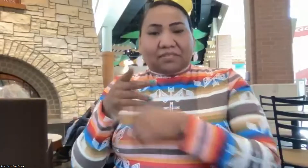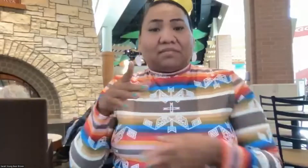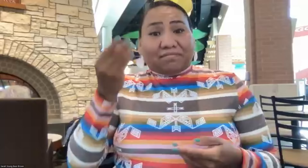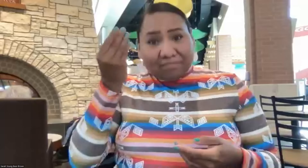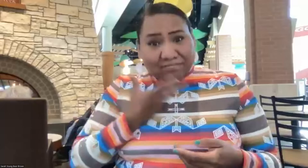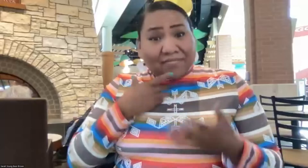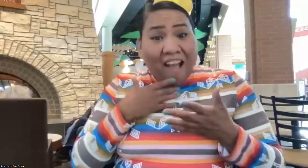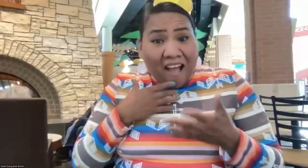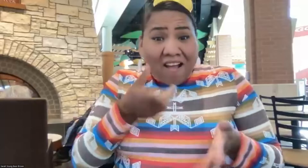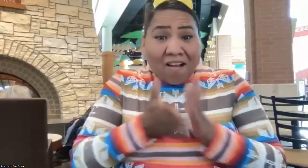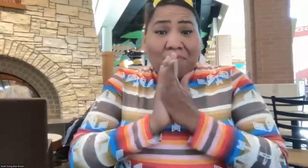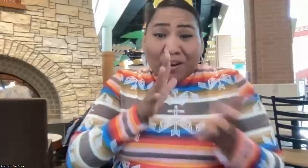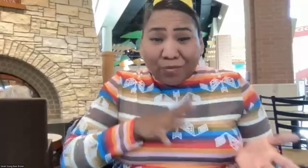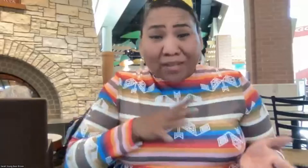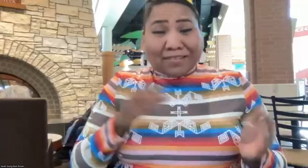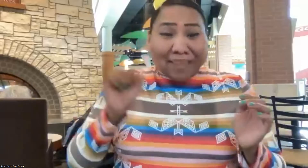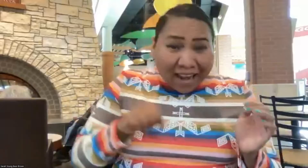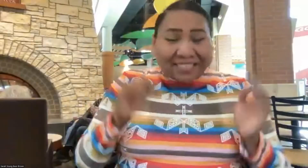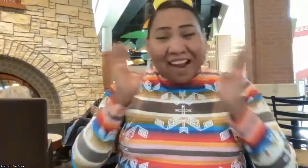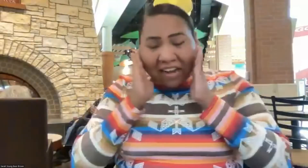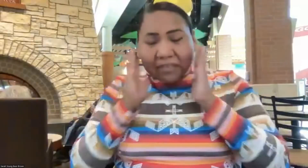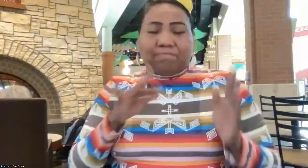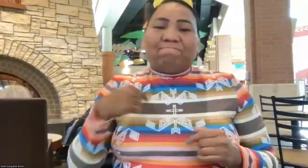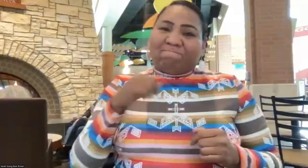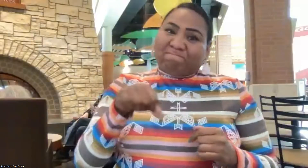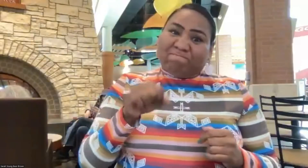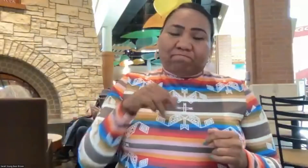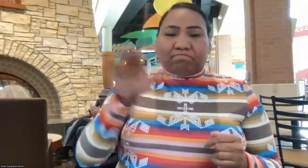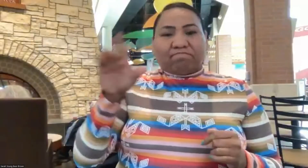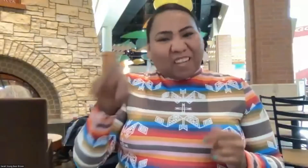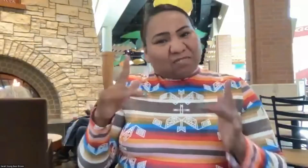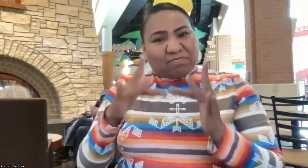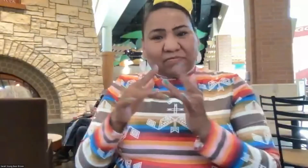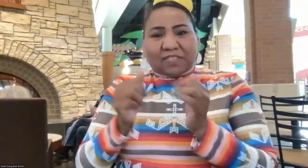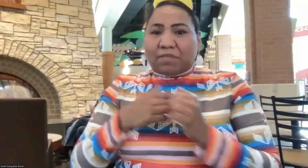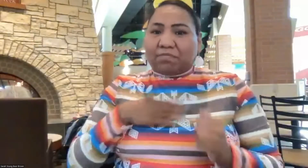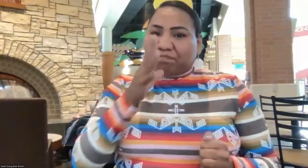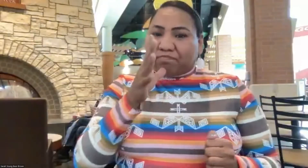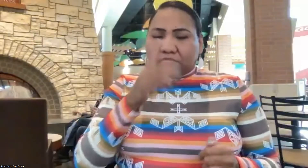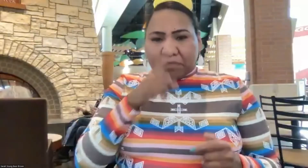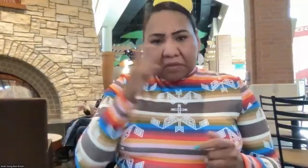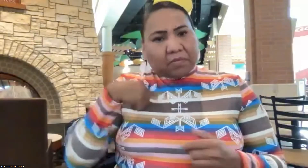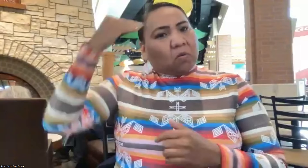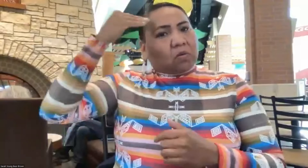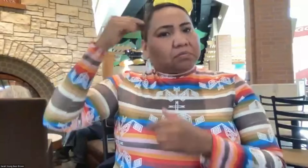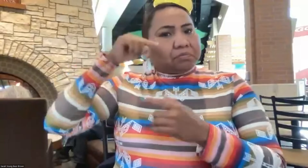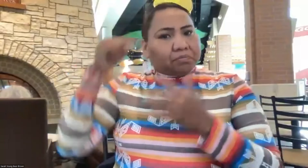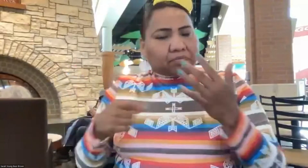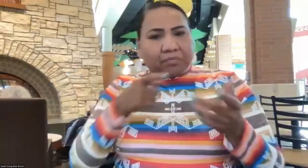had been playing basketball, and the dorm supervisor said, "Oh, you're now a woman." And I contacted